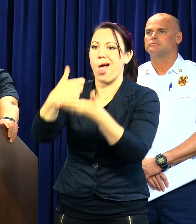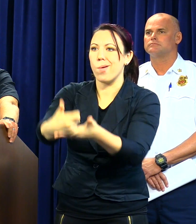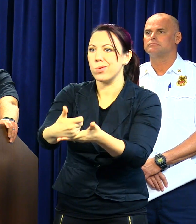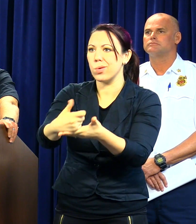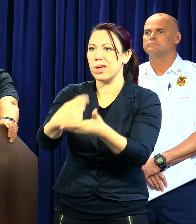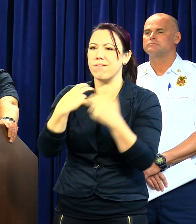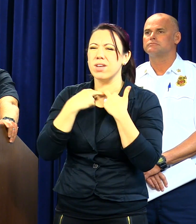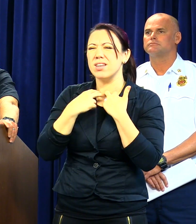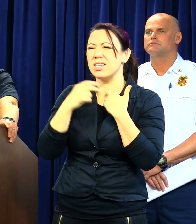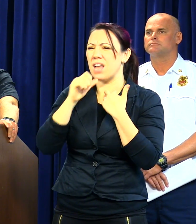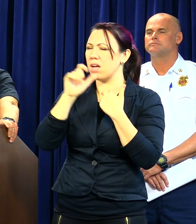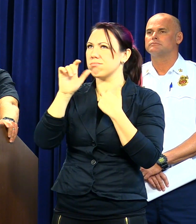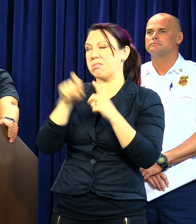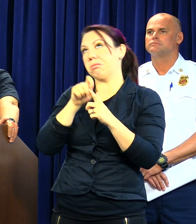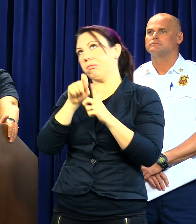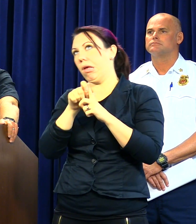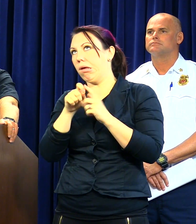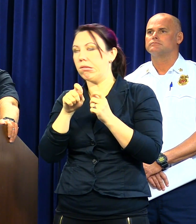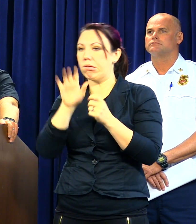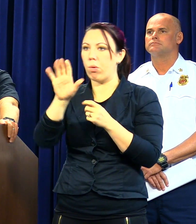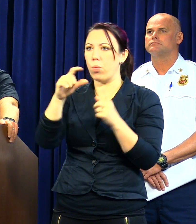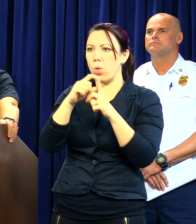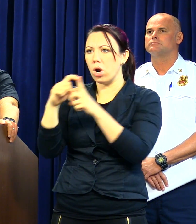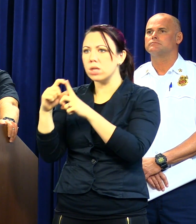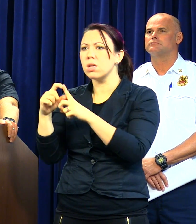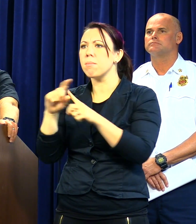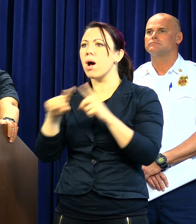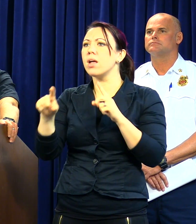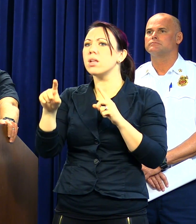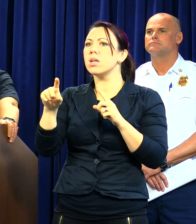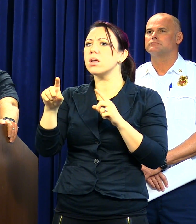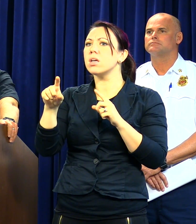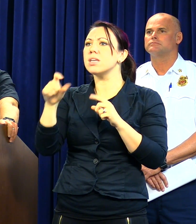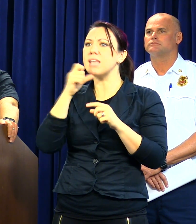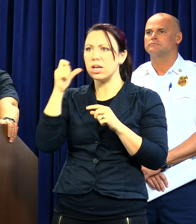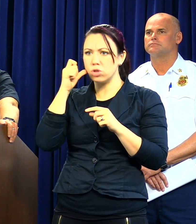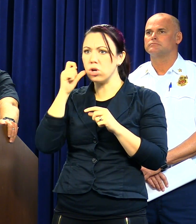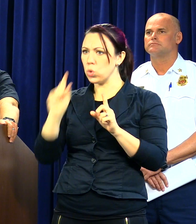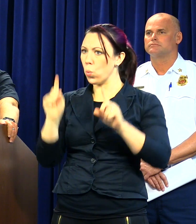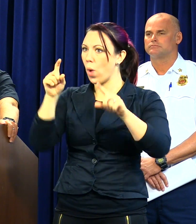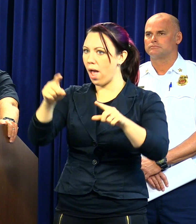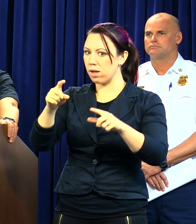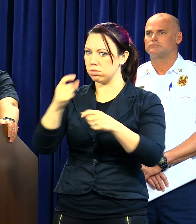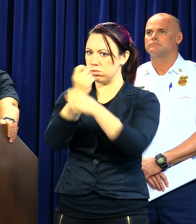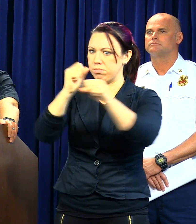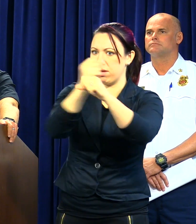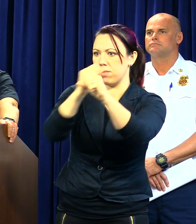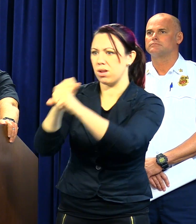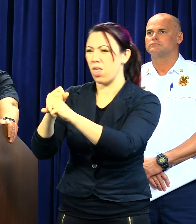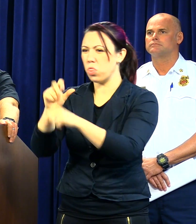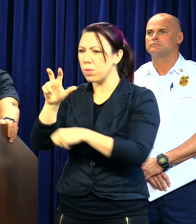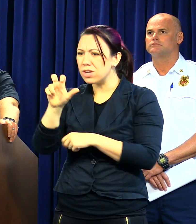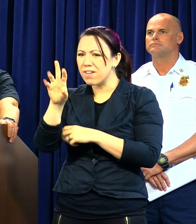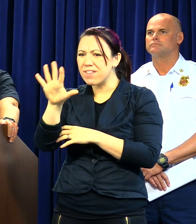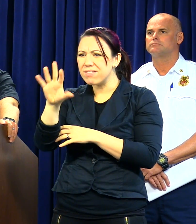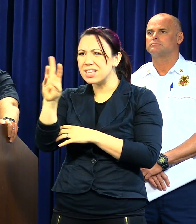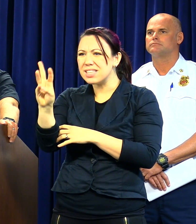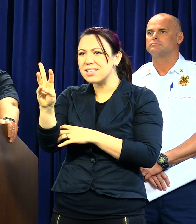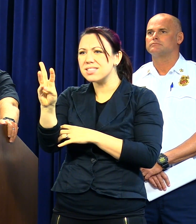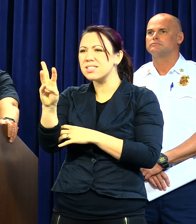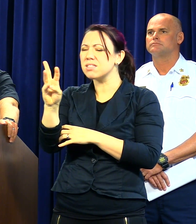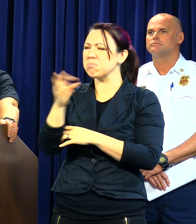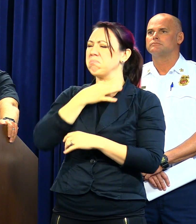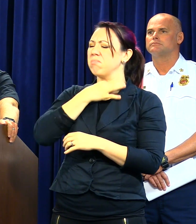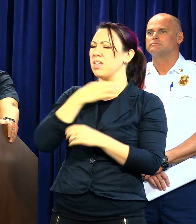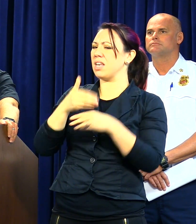Maybe not verbatim, but we're not coming to get you. Yesterday, you went to get 356. What does that say